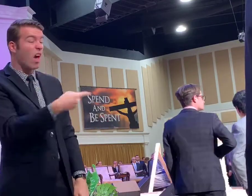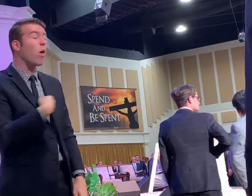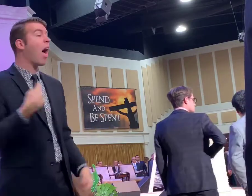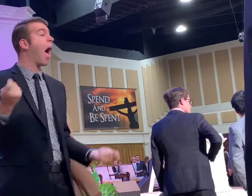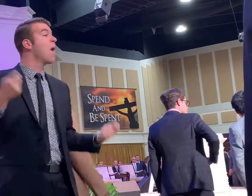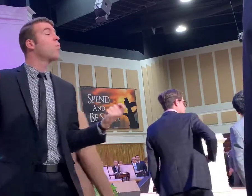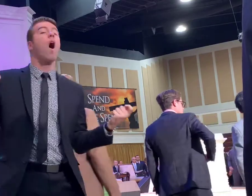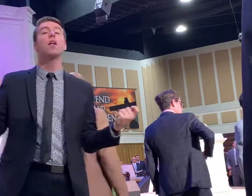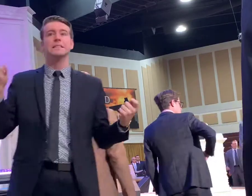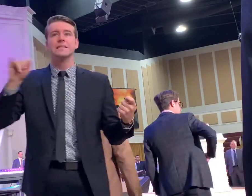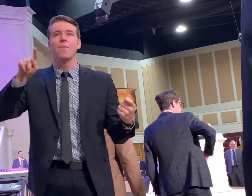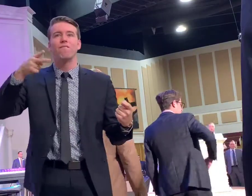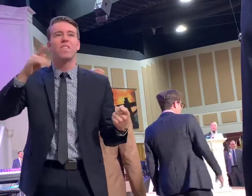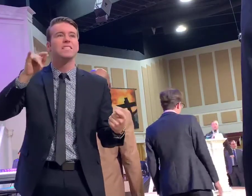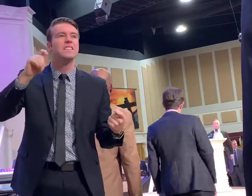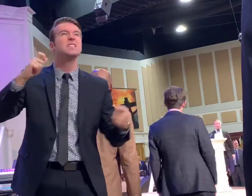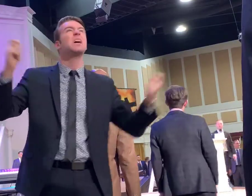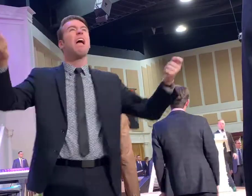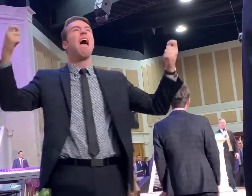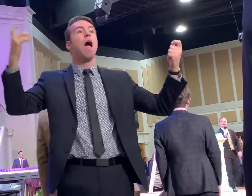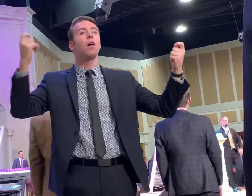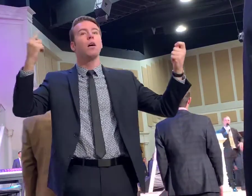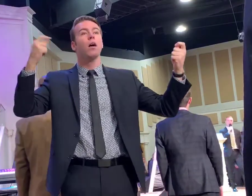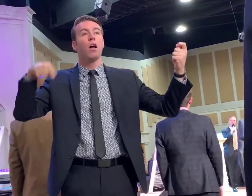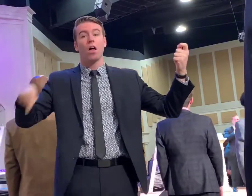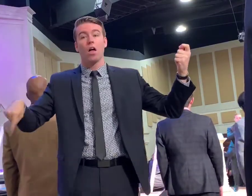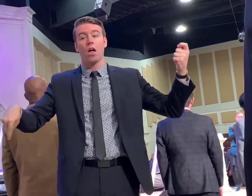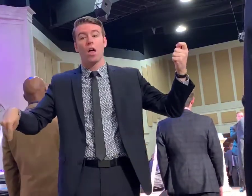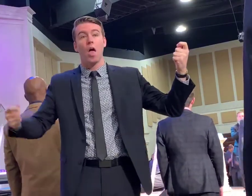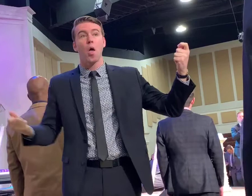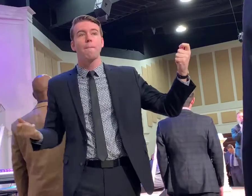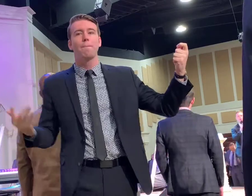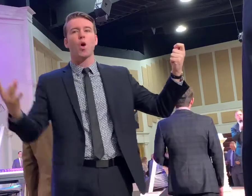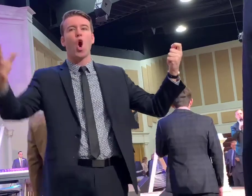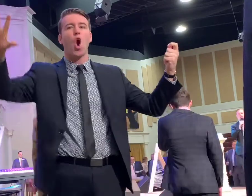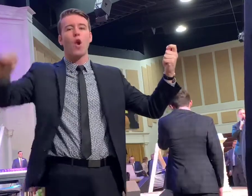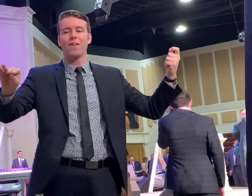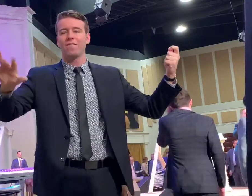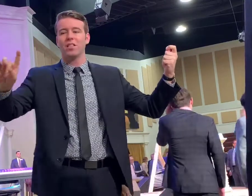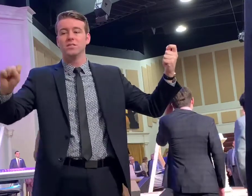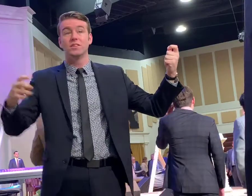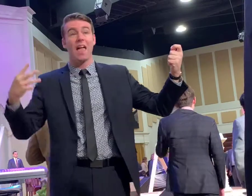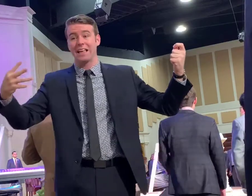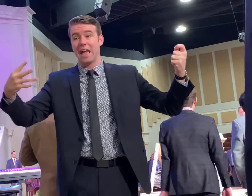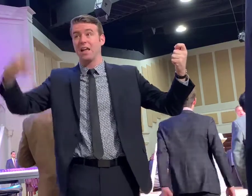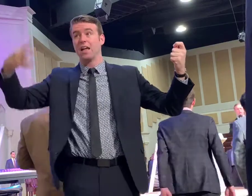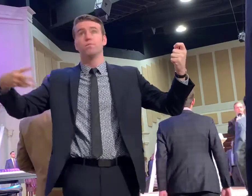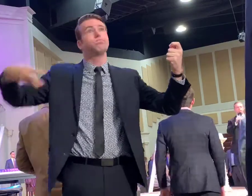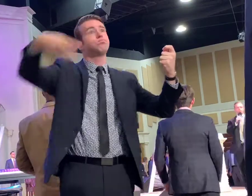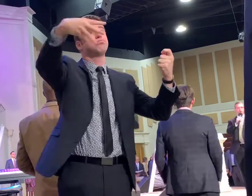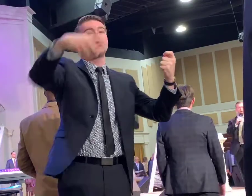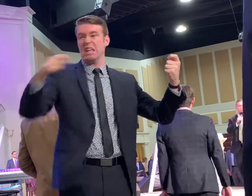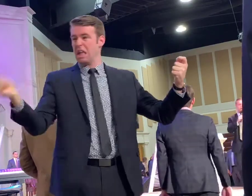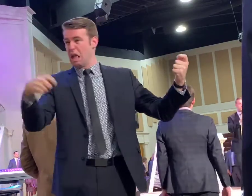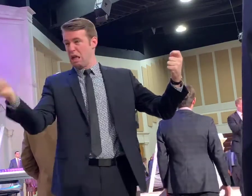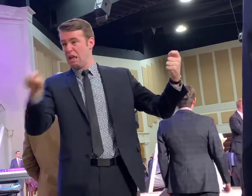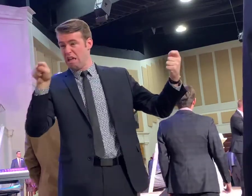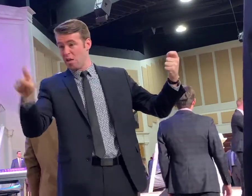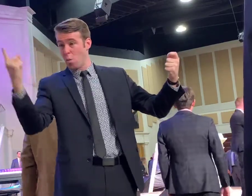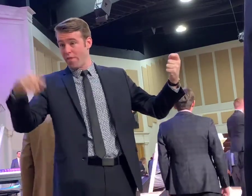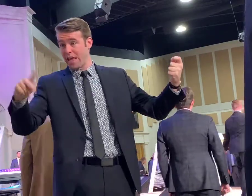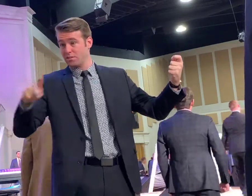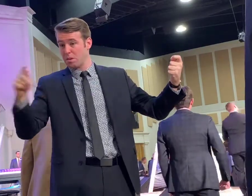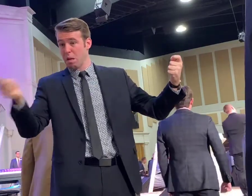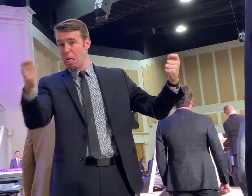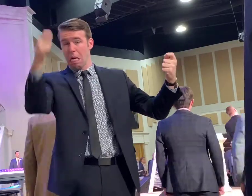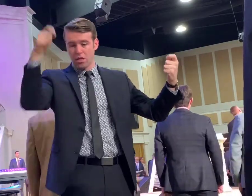But you got to remember, this is the same Samson that ripped the gates off the wells, burned down their fields, killed their nephews, killed their nieces, killed their brothers,